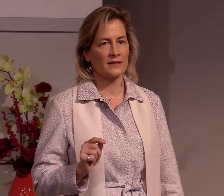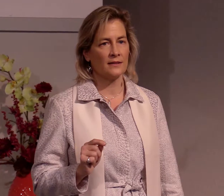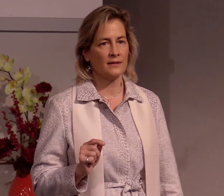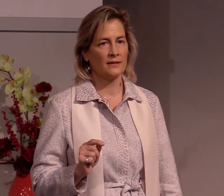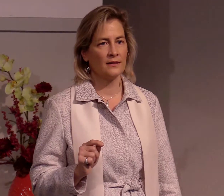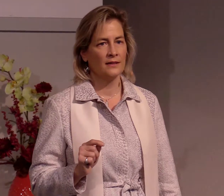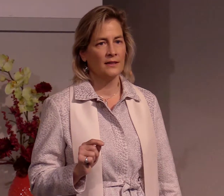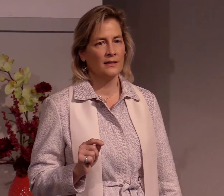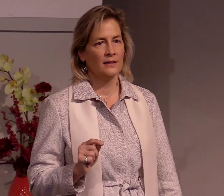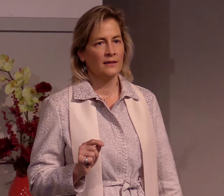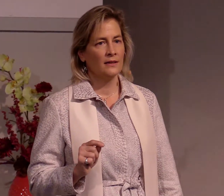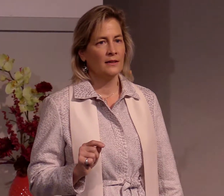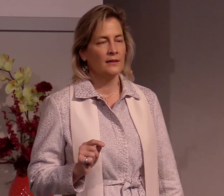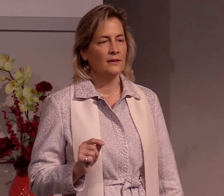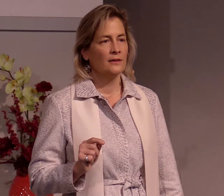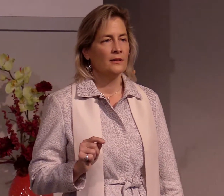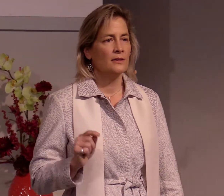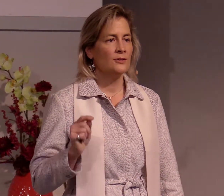There is.